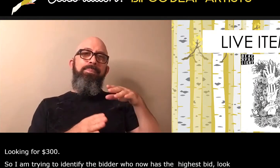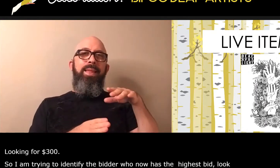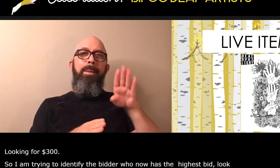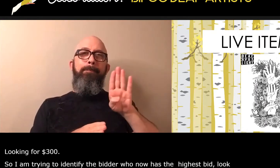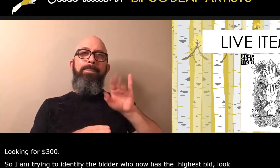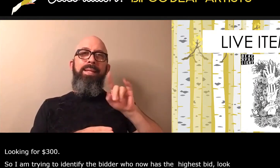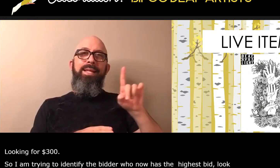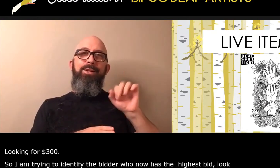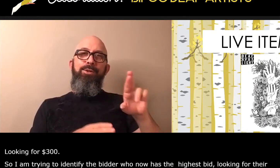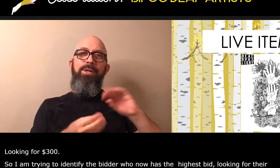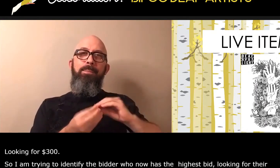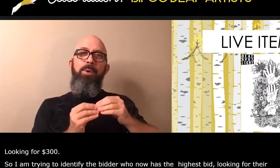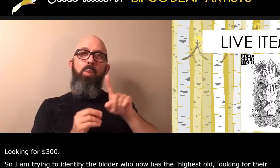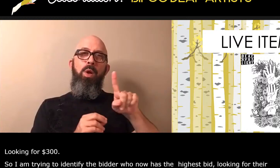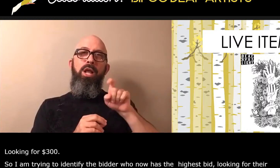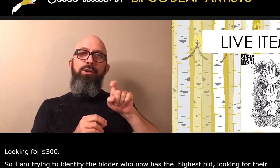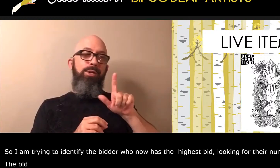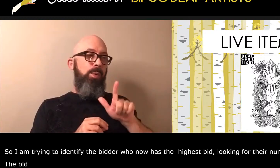The bidder